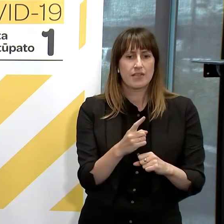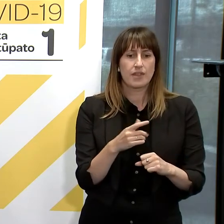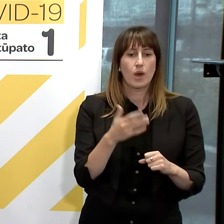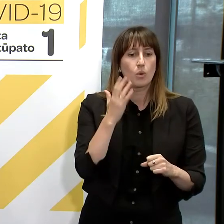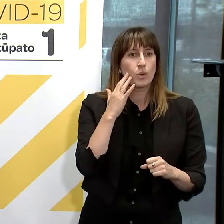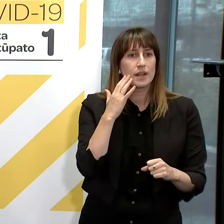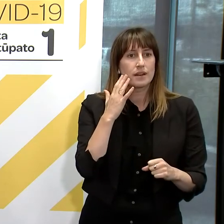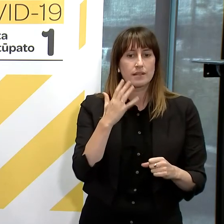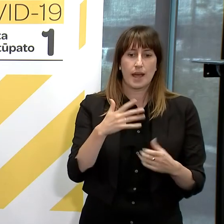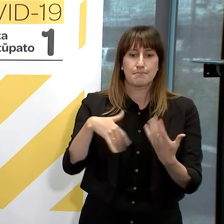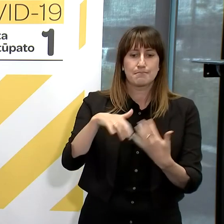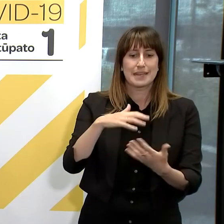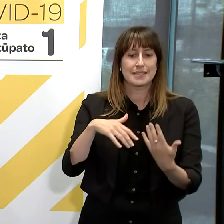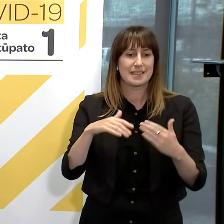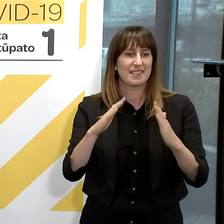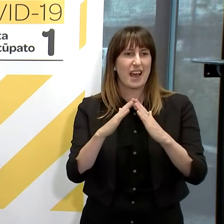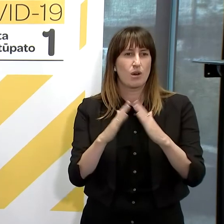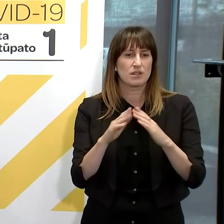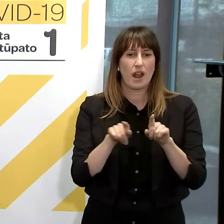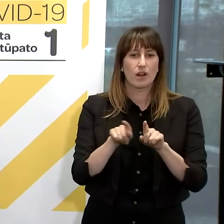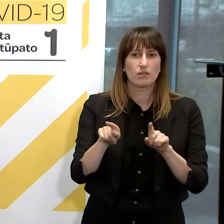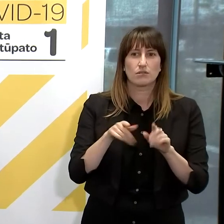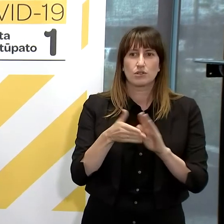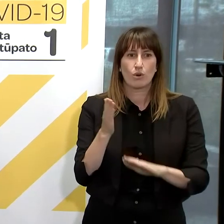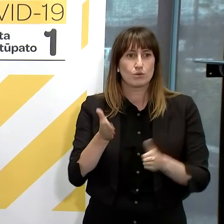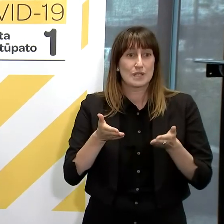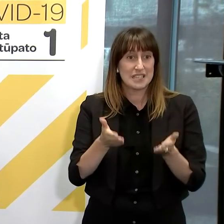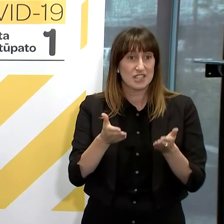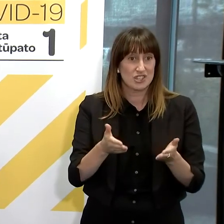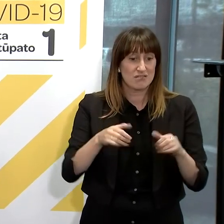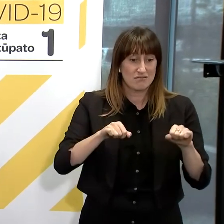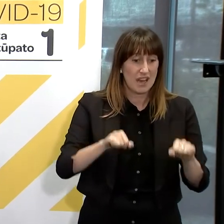they isolated away from the household contacts.